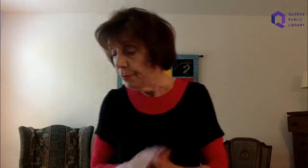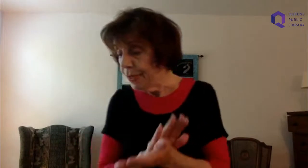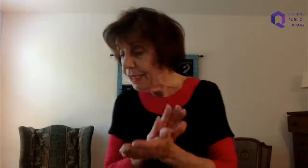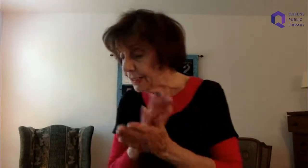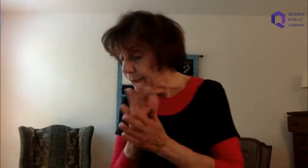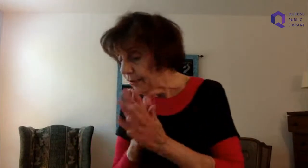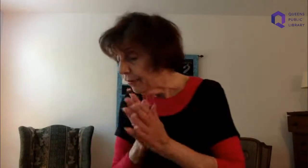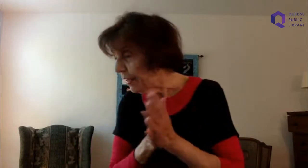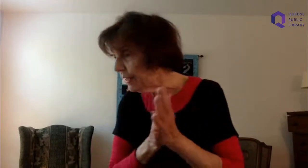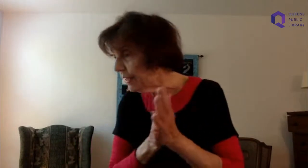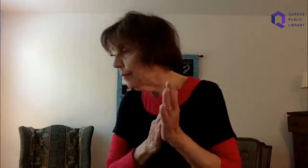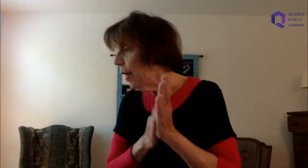repeat some of the things, and